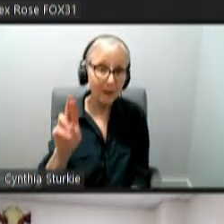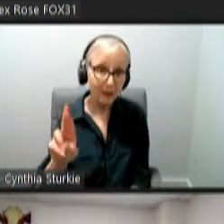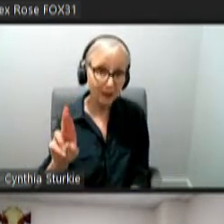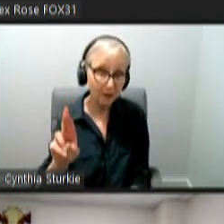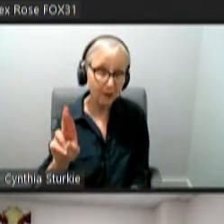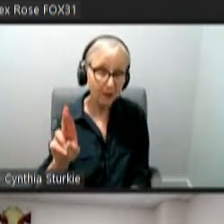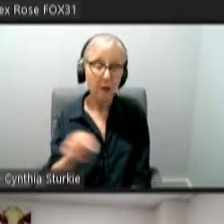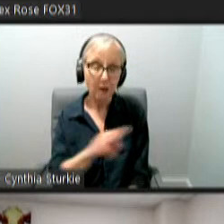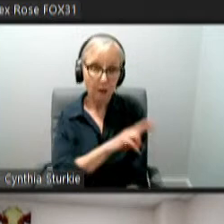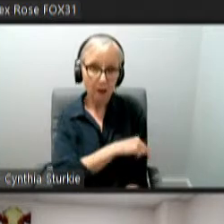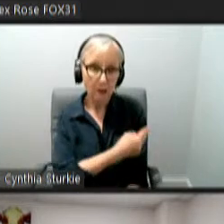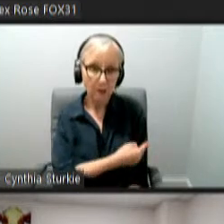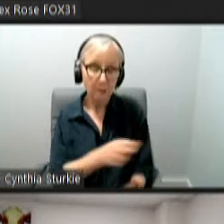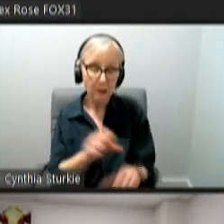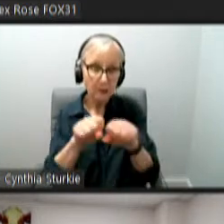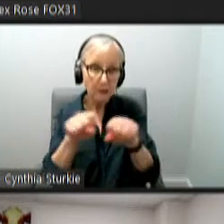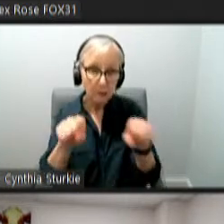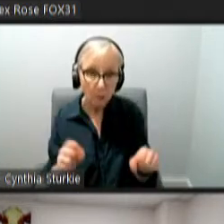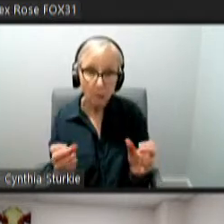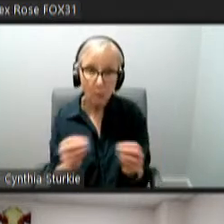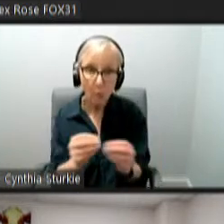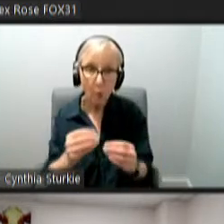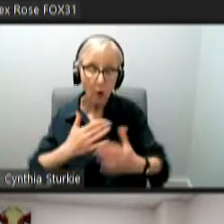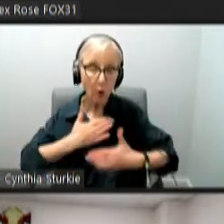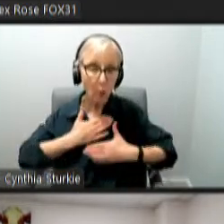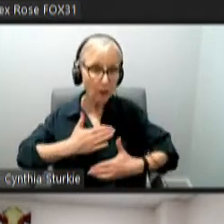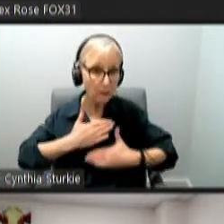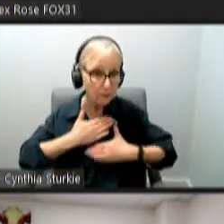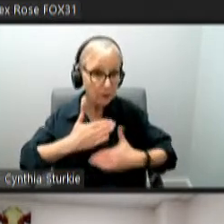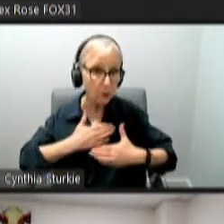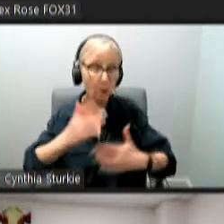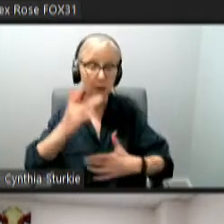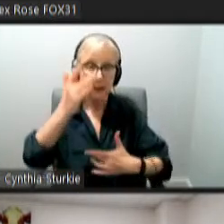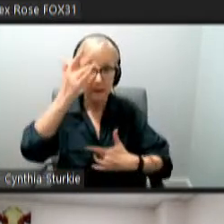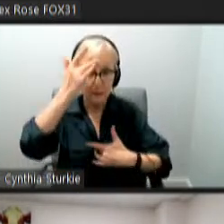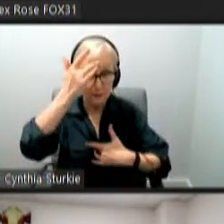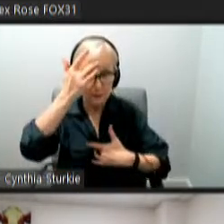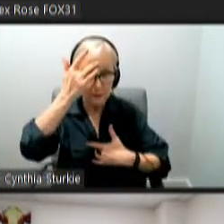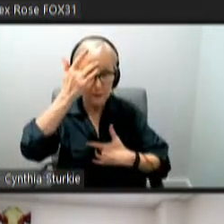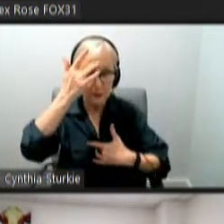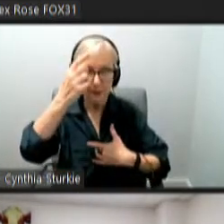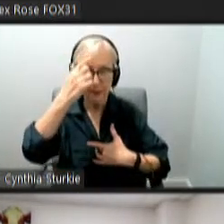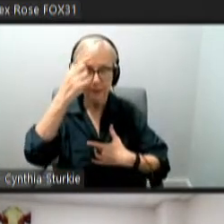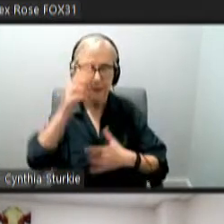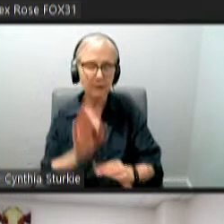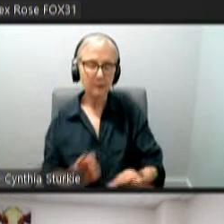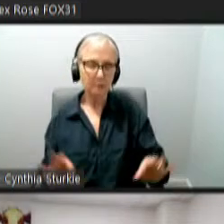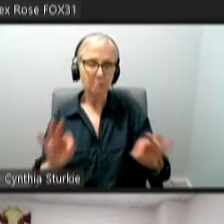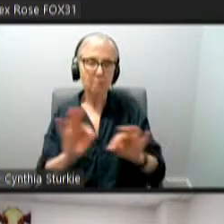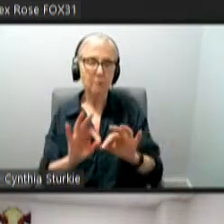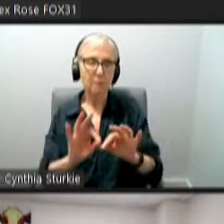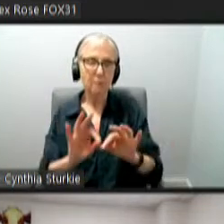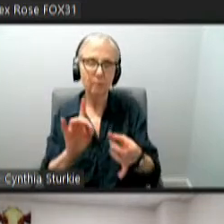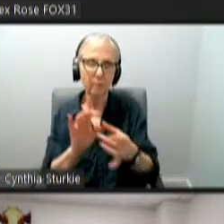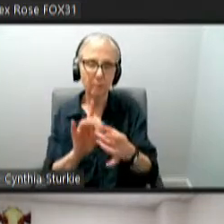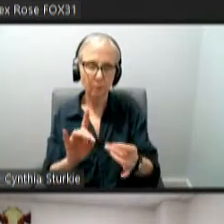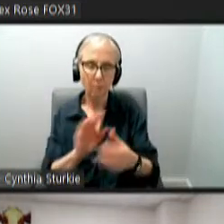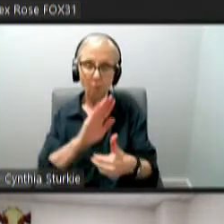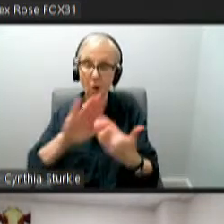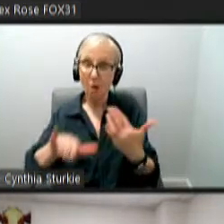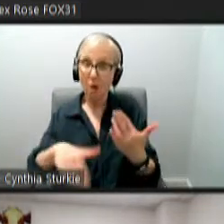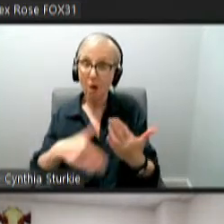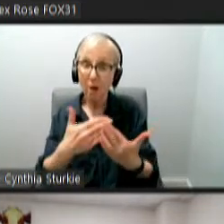systems? Are they seeing more respiratory illnesses? I think it's an important message for all Coloradans